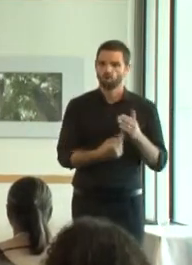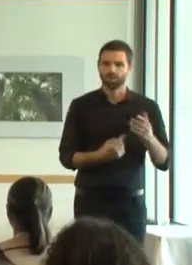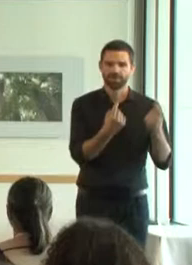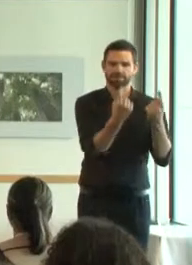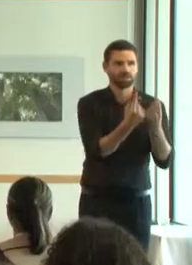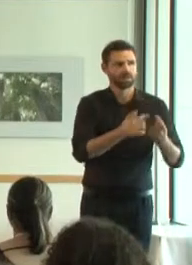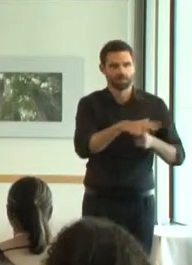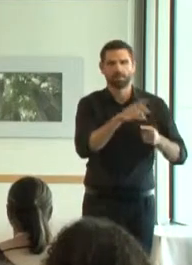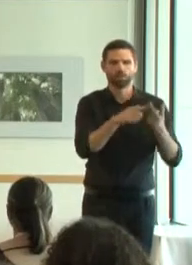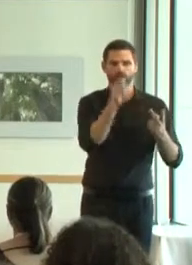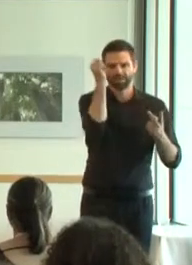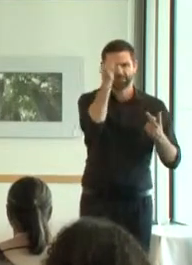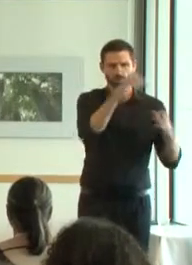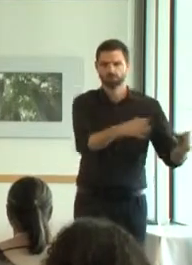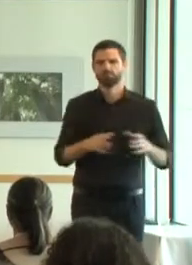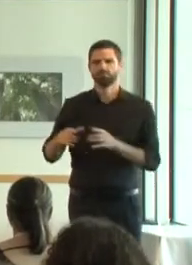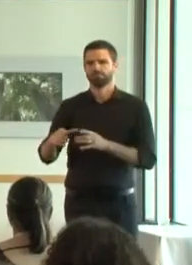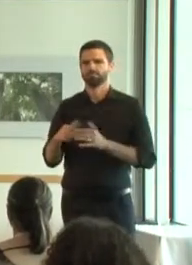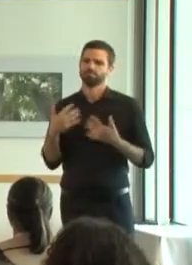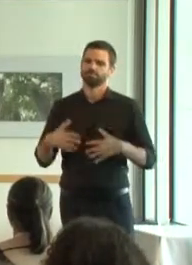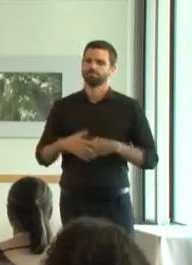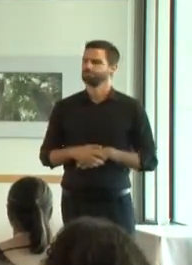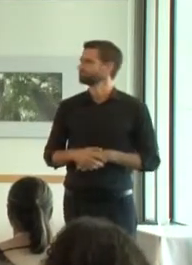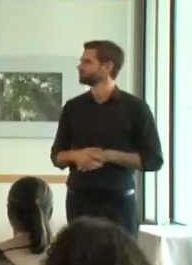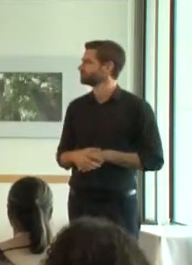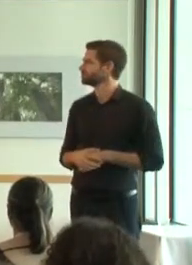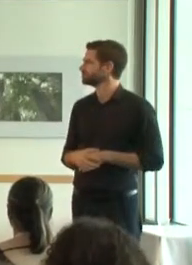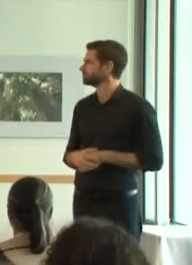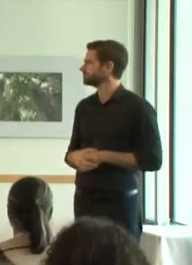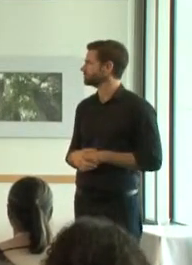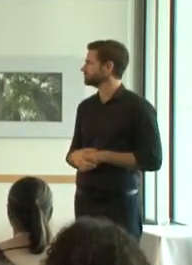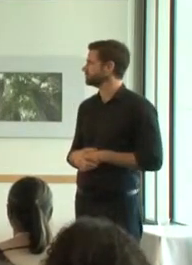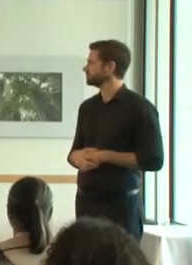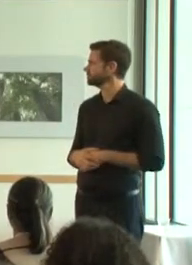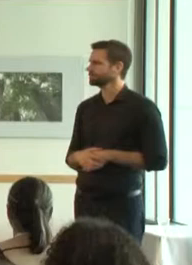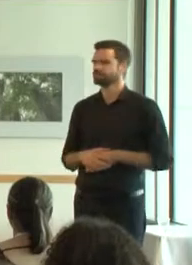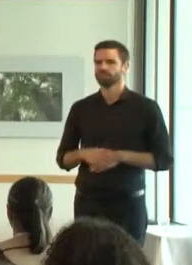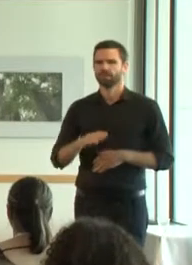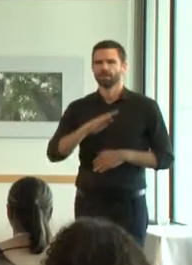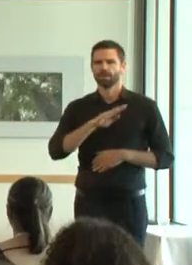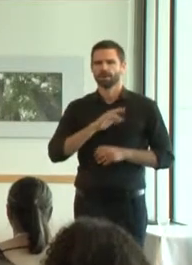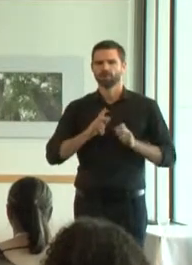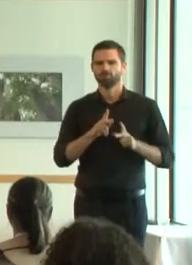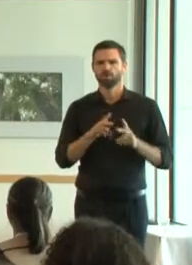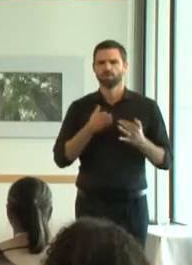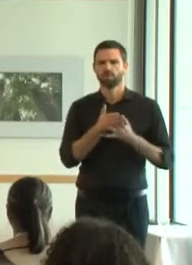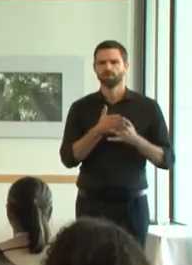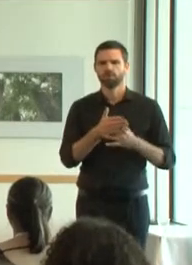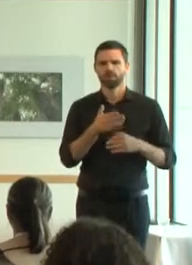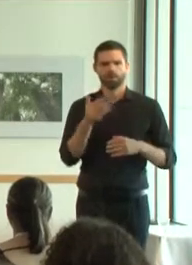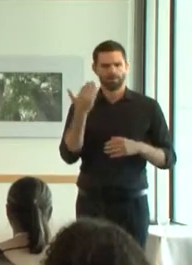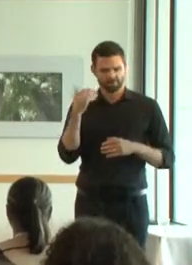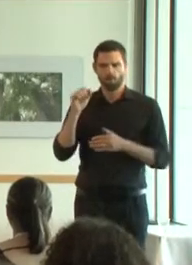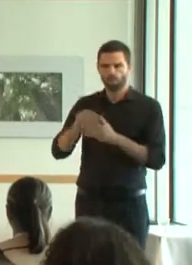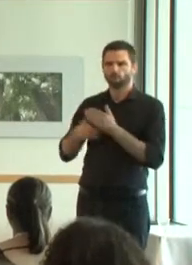well. And that's awesome. Something quite ironic in that, in the fact that Park Road Post got hold of it originally from the National Film Unit in the